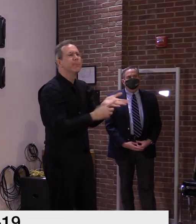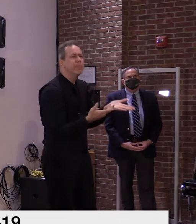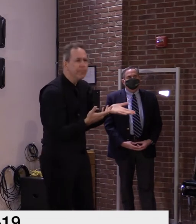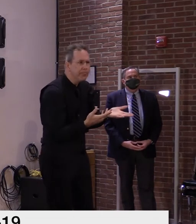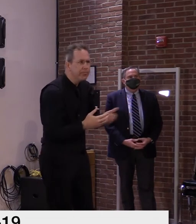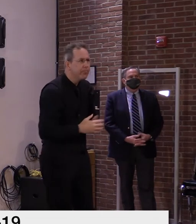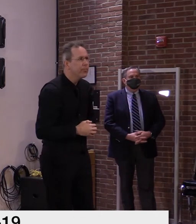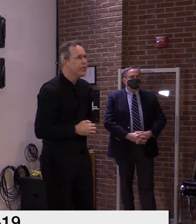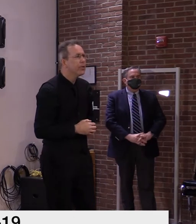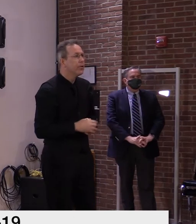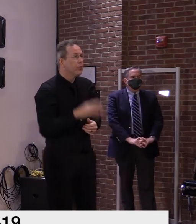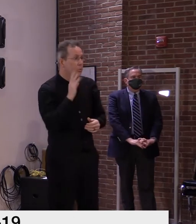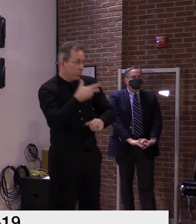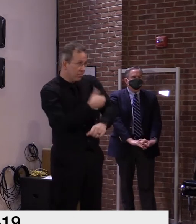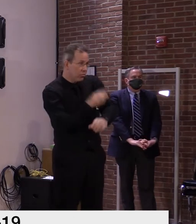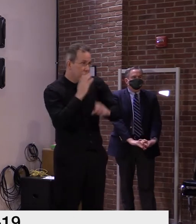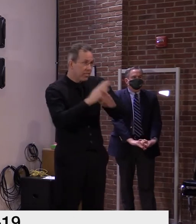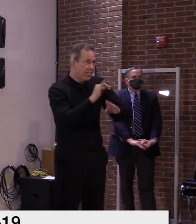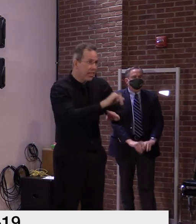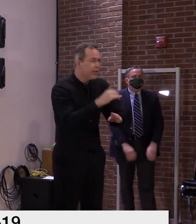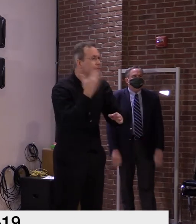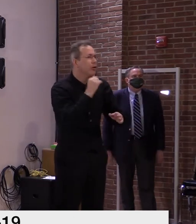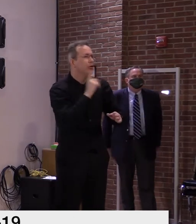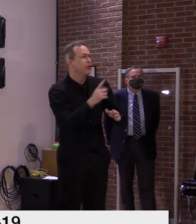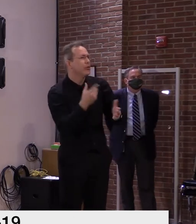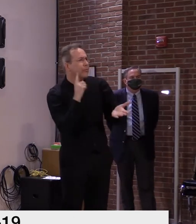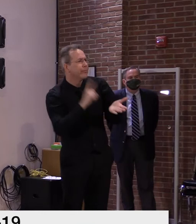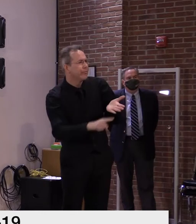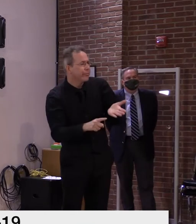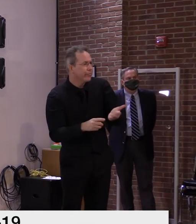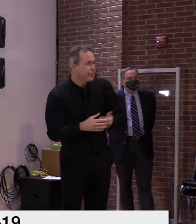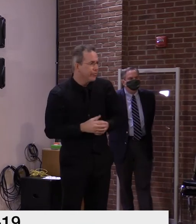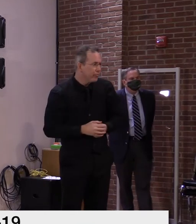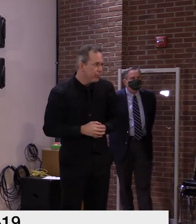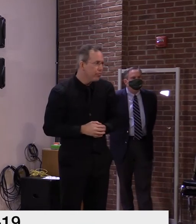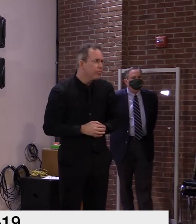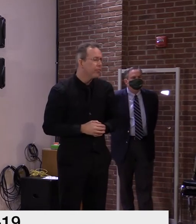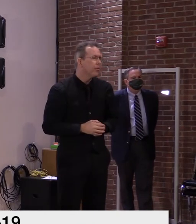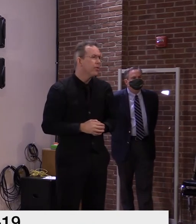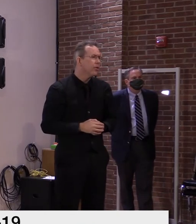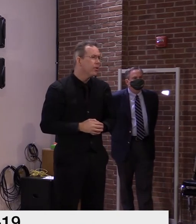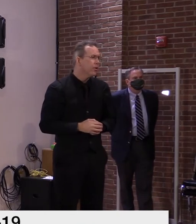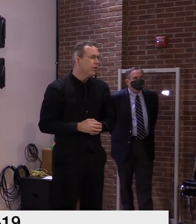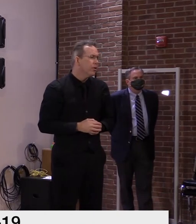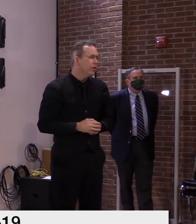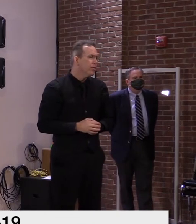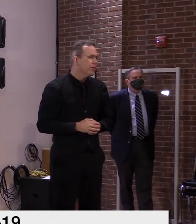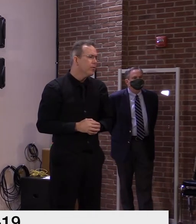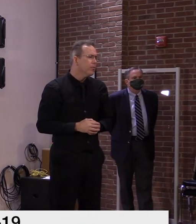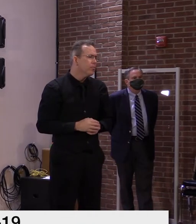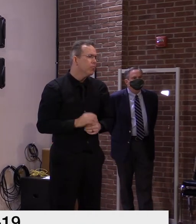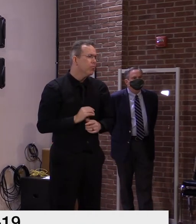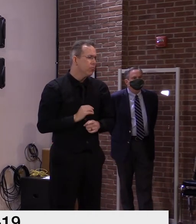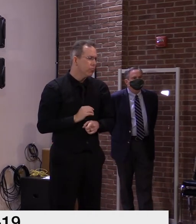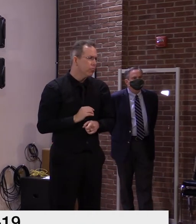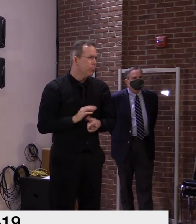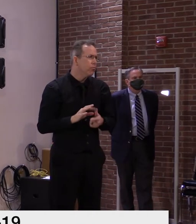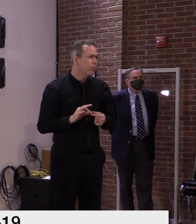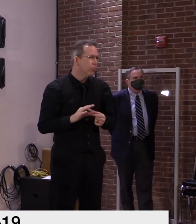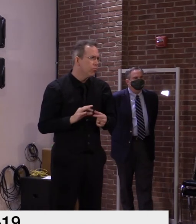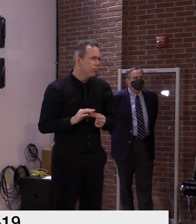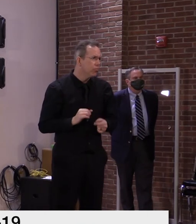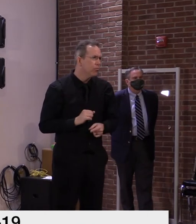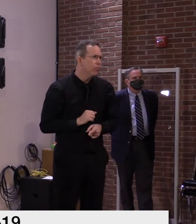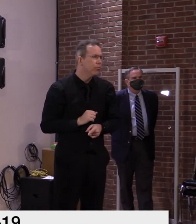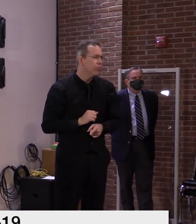But I do think that if this could be an opportunity for me to say this, The country has been in a marked